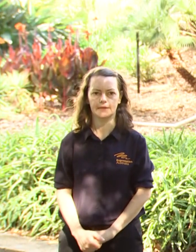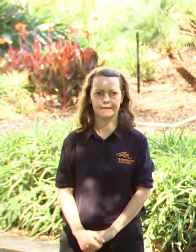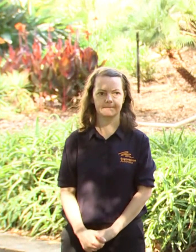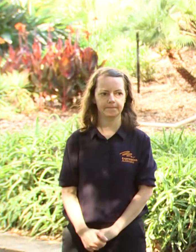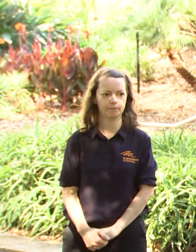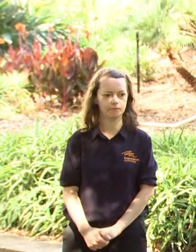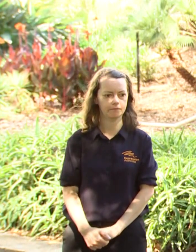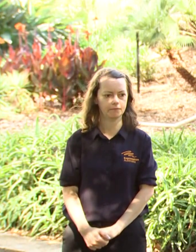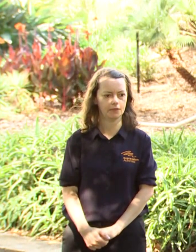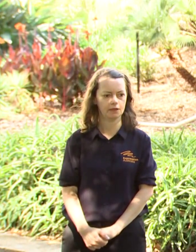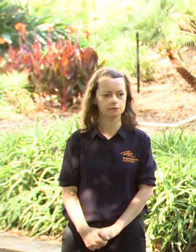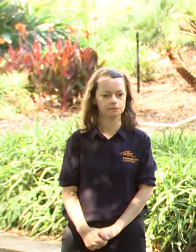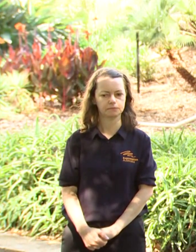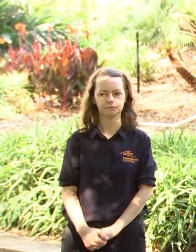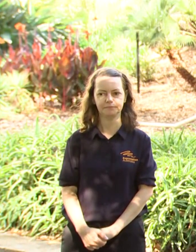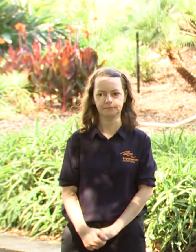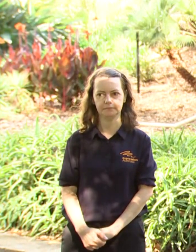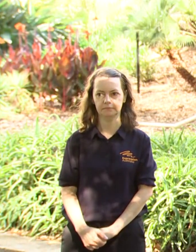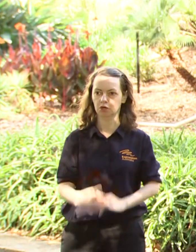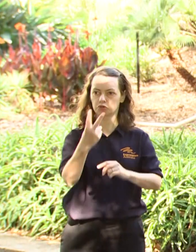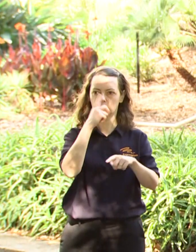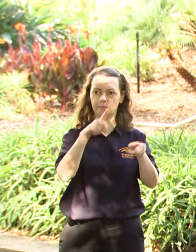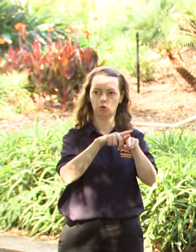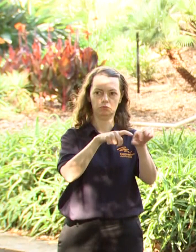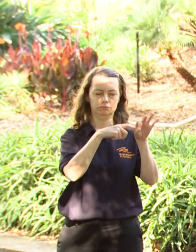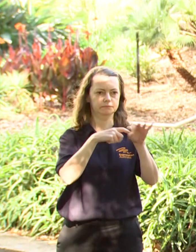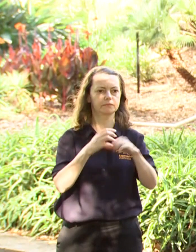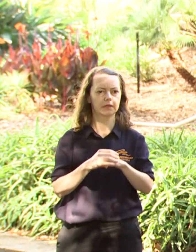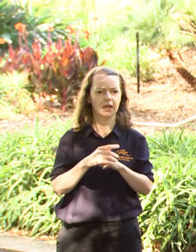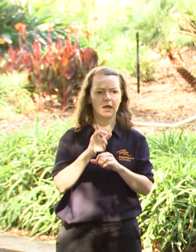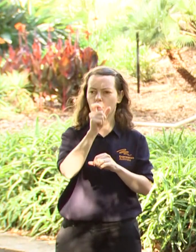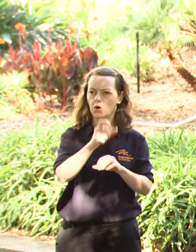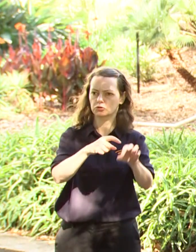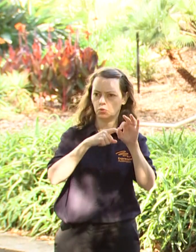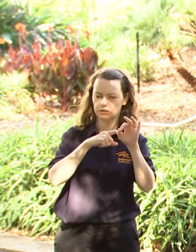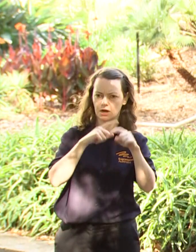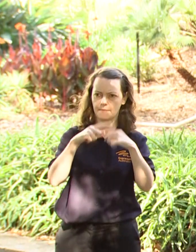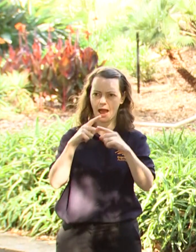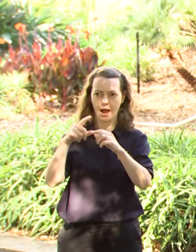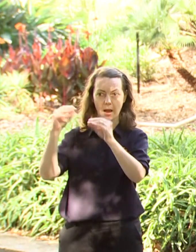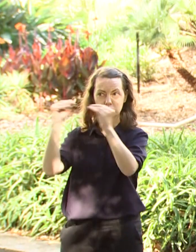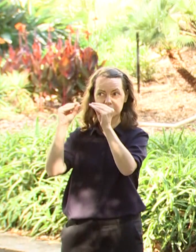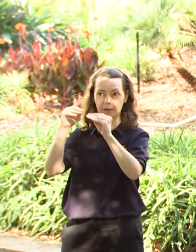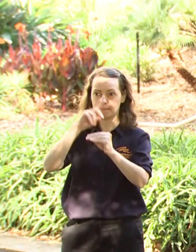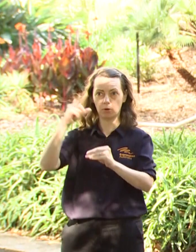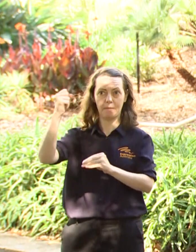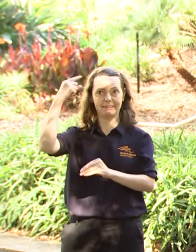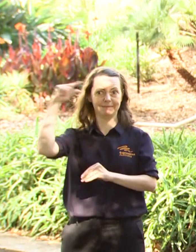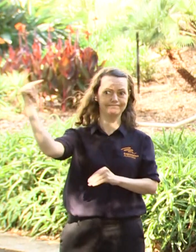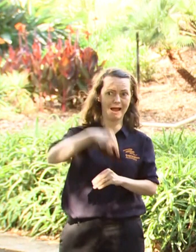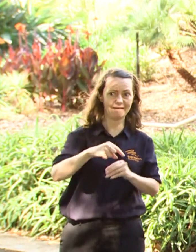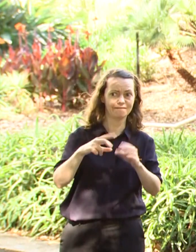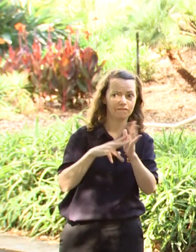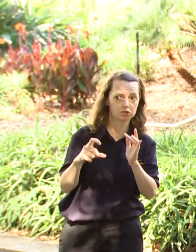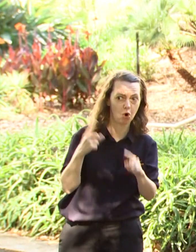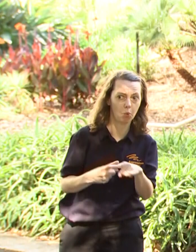message to people in Brisbane that are here in anyone in Queensland now? Sure. Maybe trying to make their way back, do you think? We will have some updated advice. These